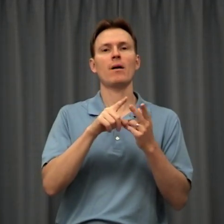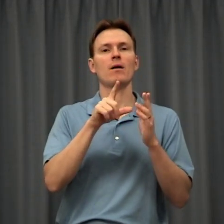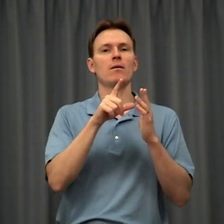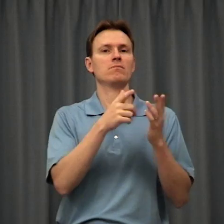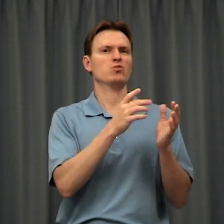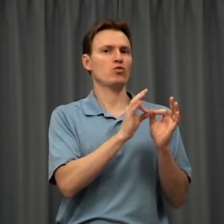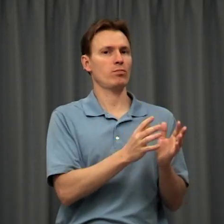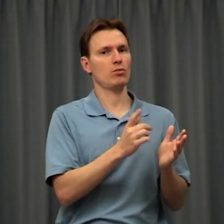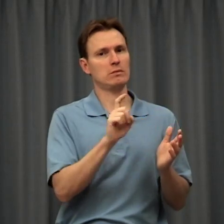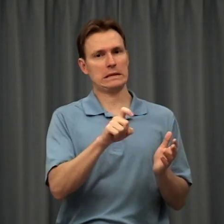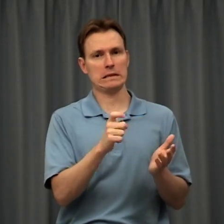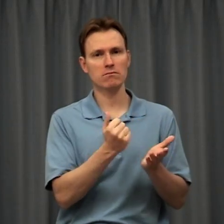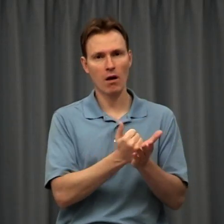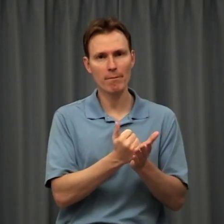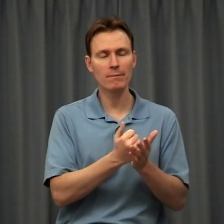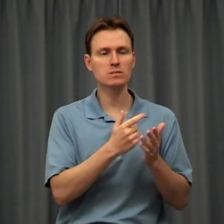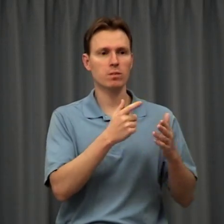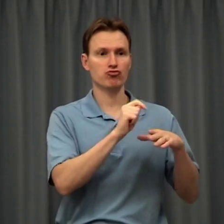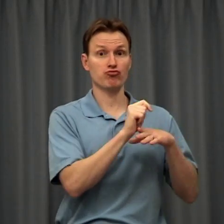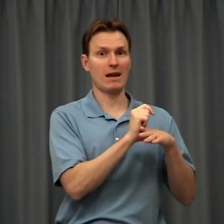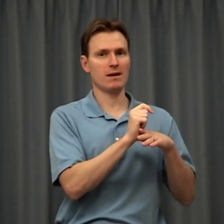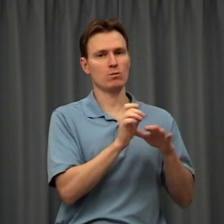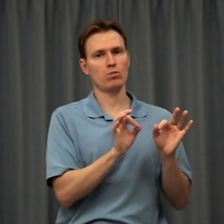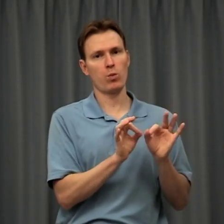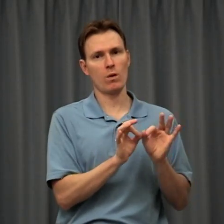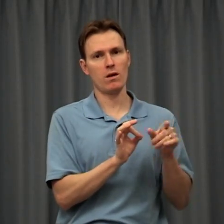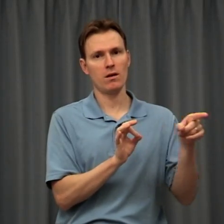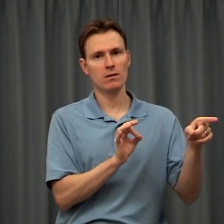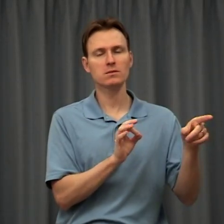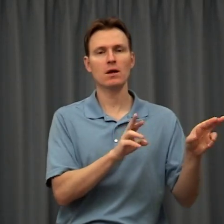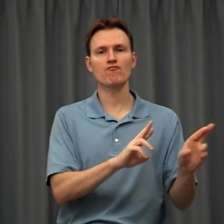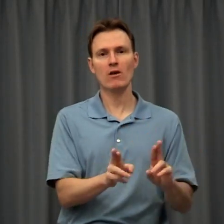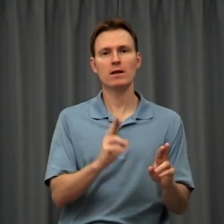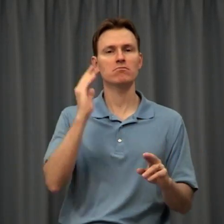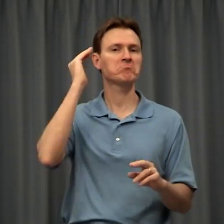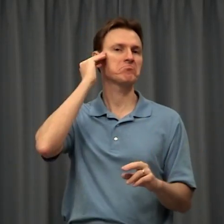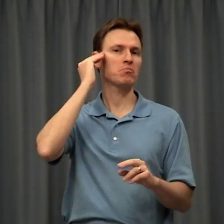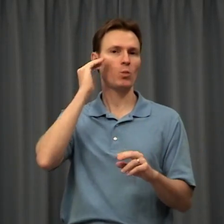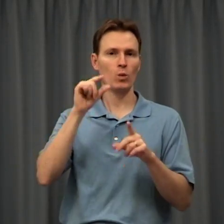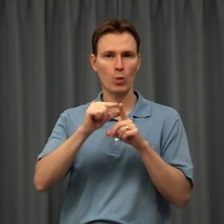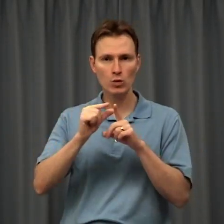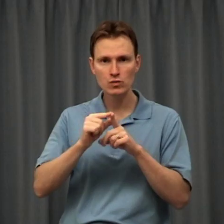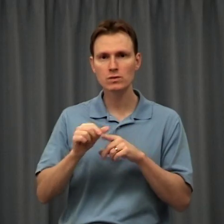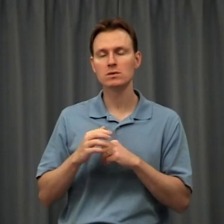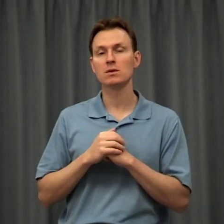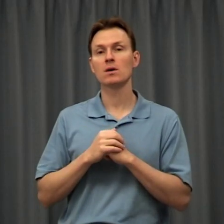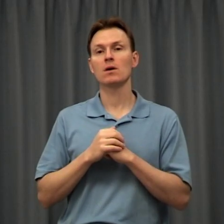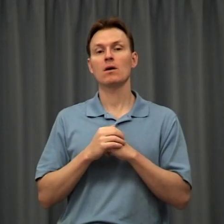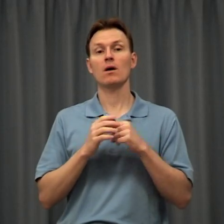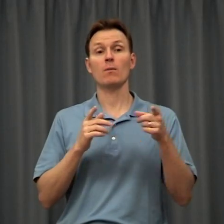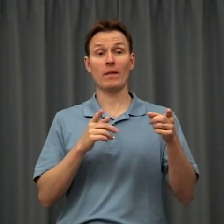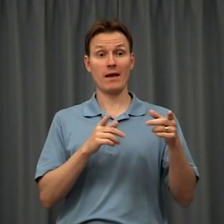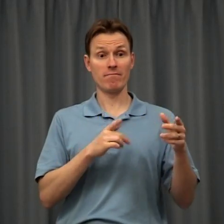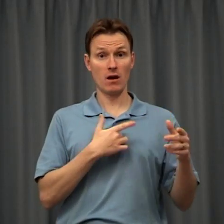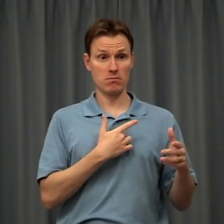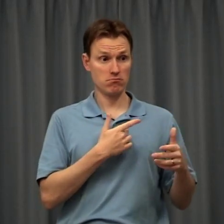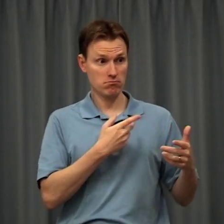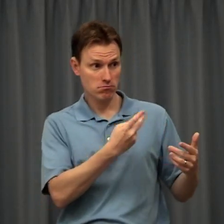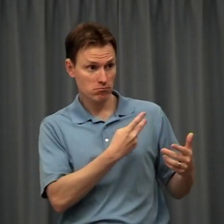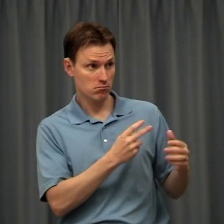It helped. But the interpreter needed some help, and after that, we were all prepared. After we felt we